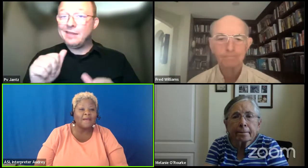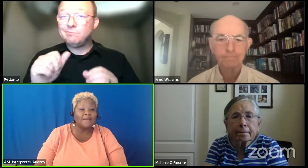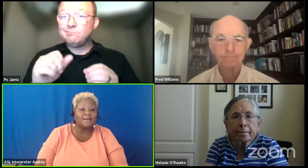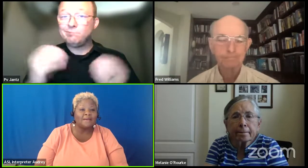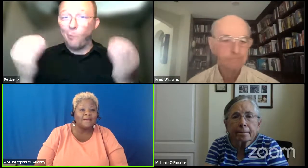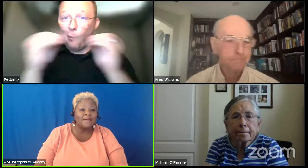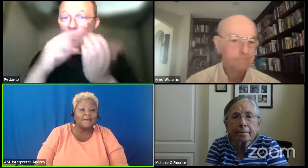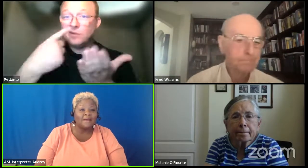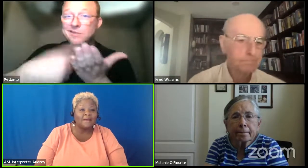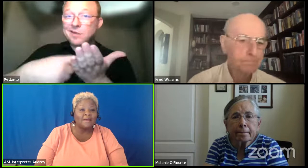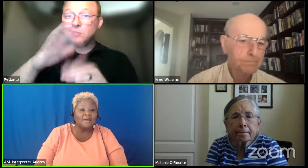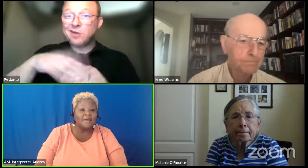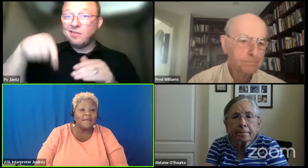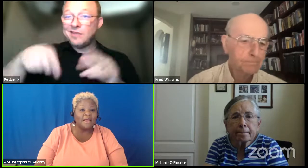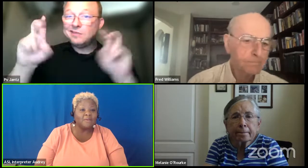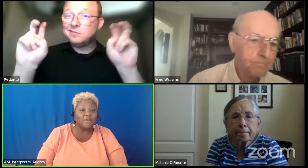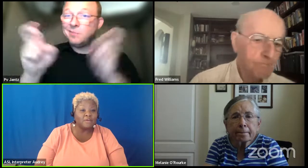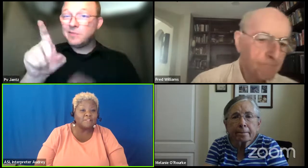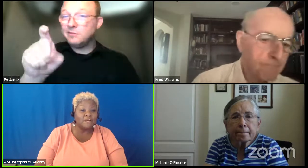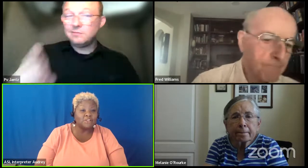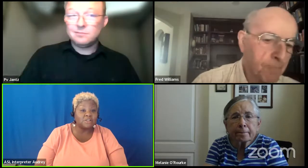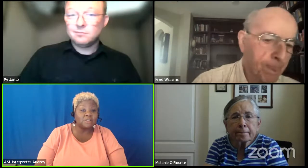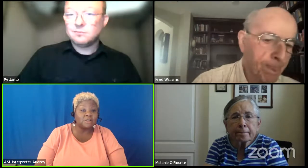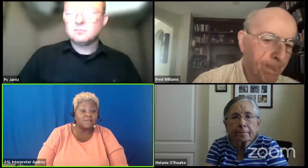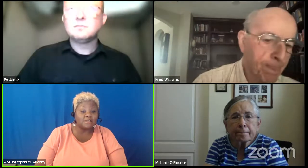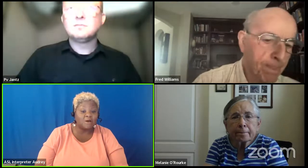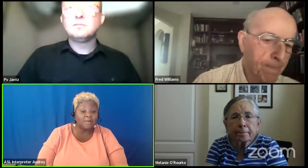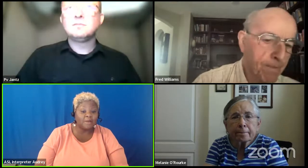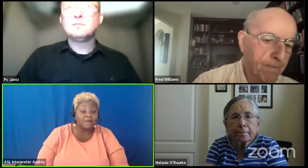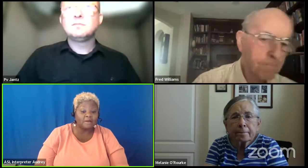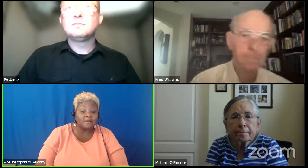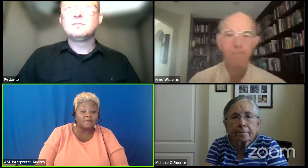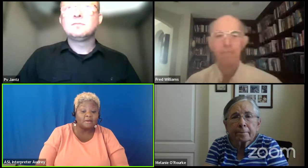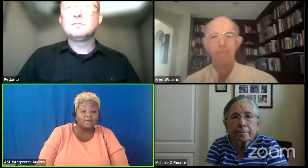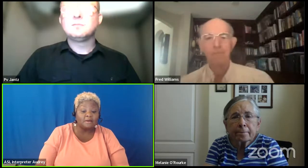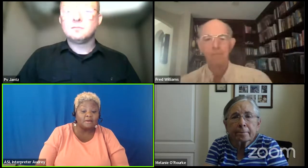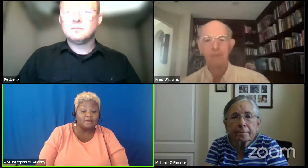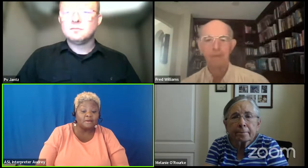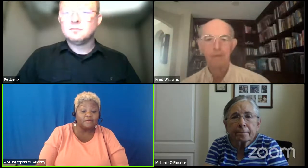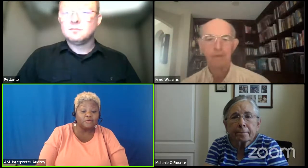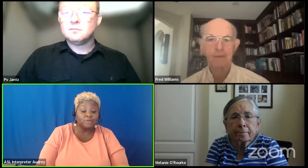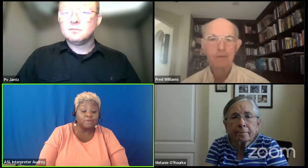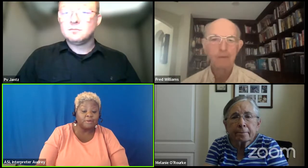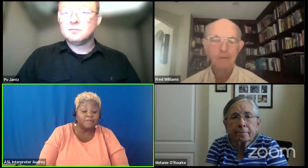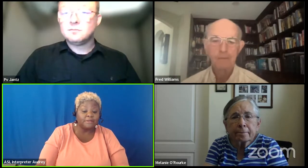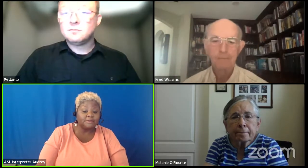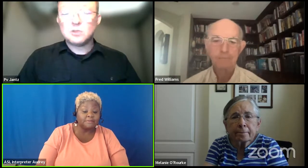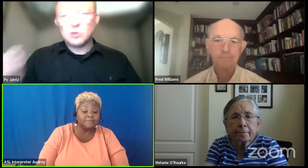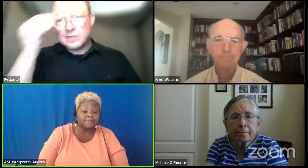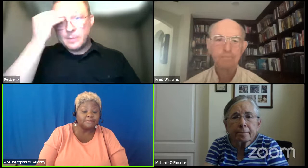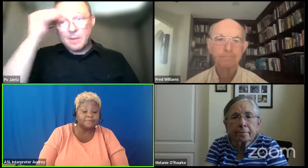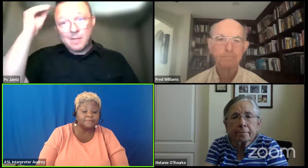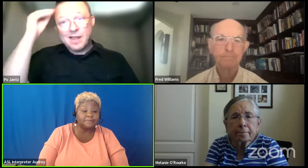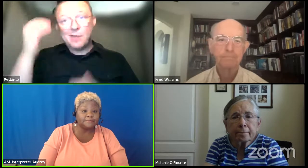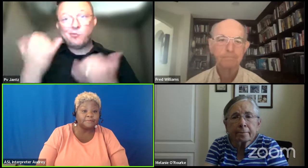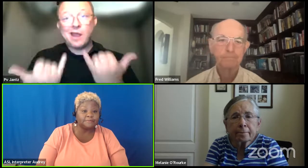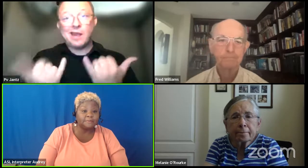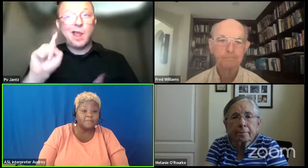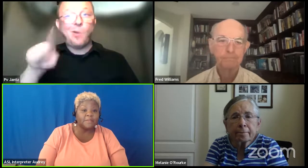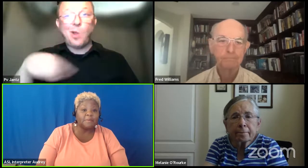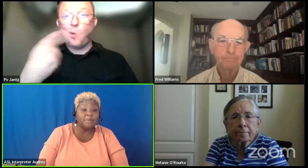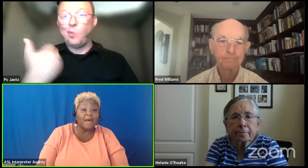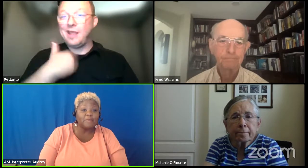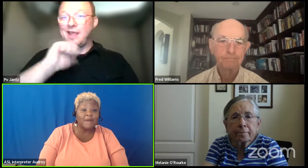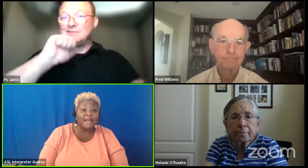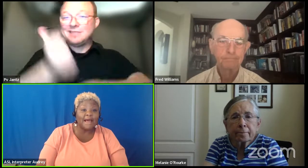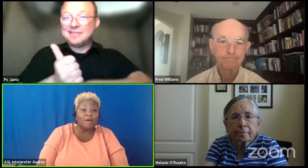All right. Any further discussions on this topic or future board meetings?